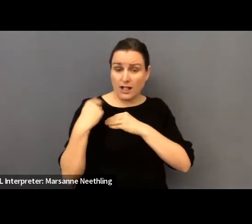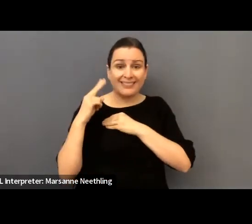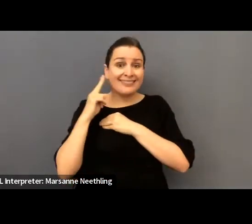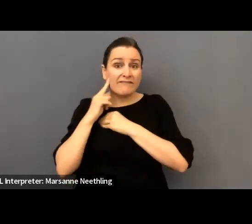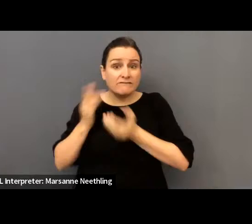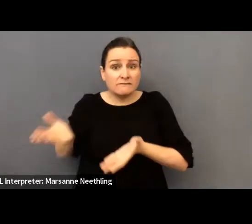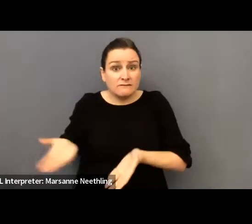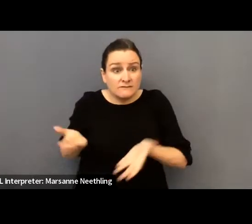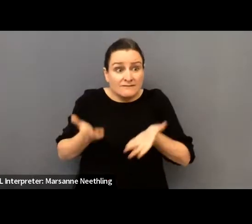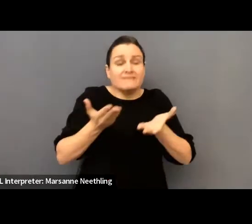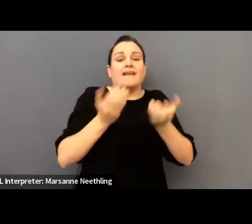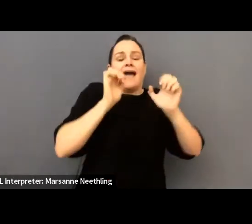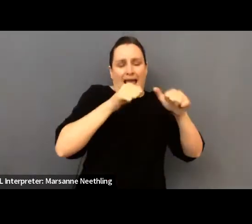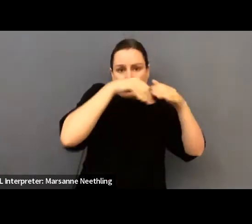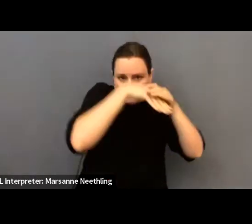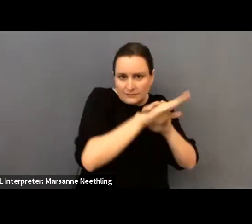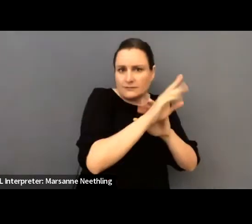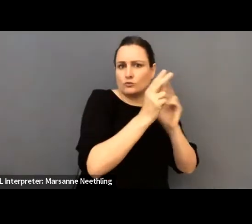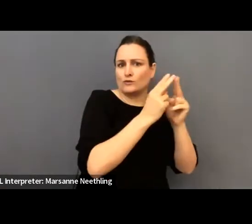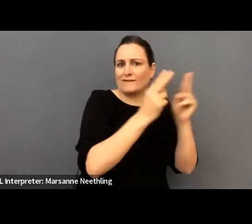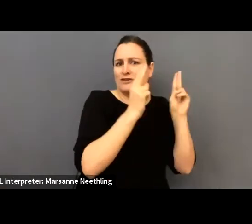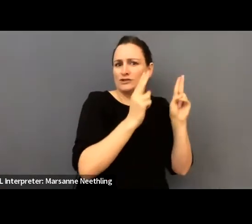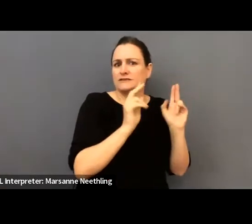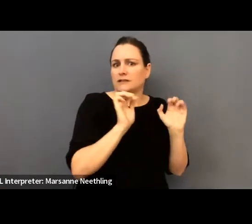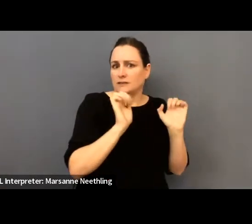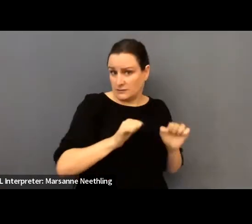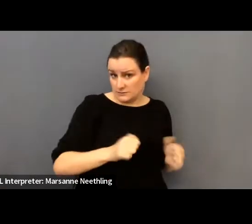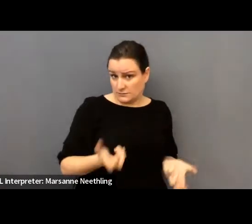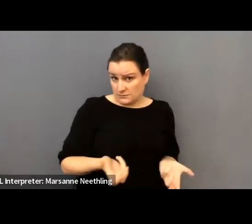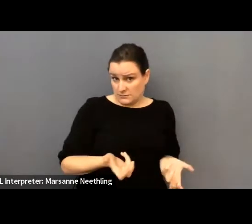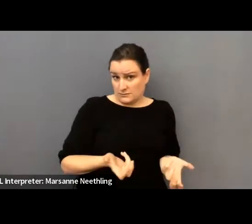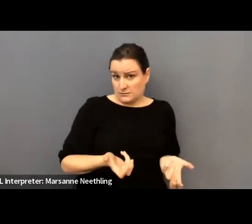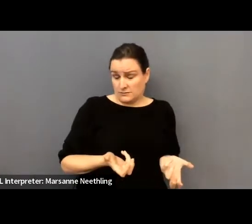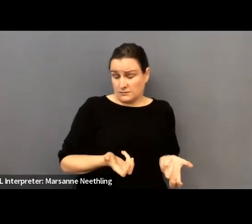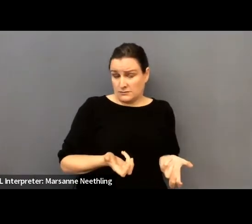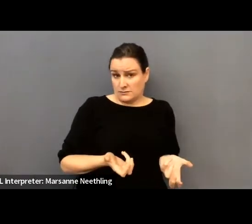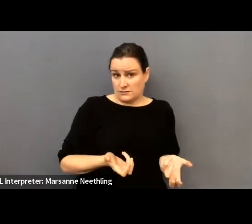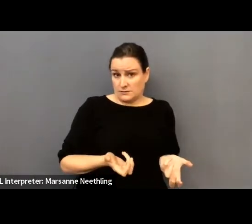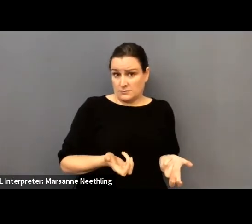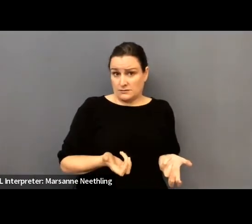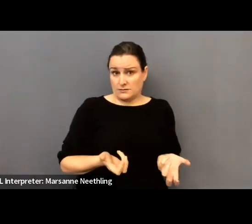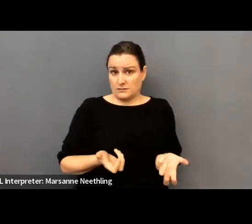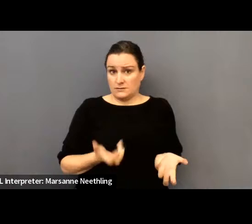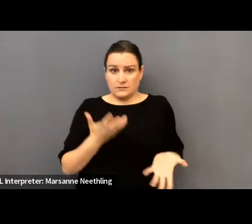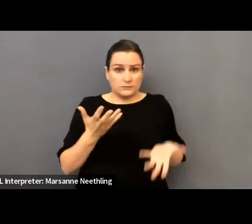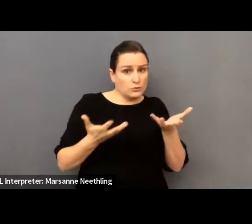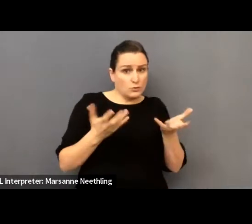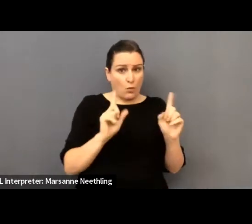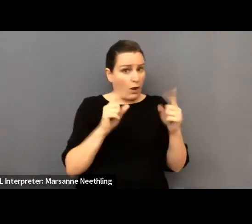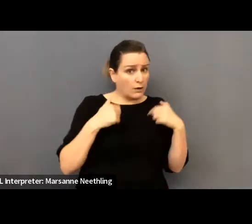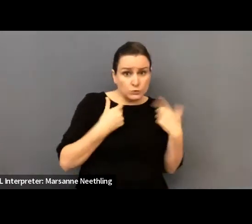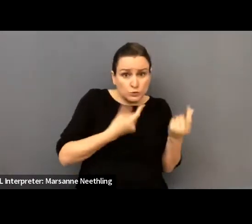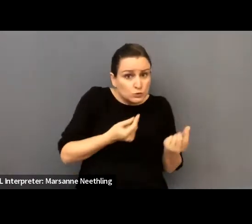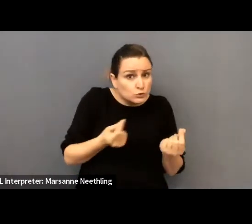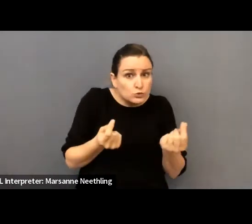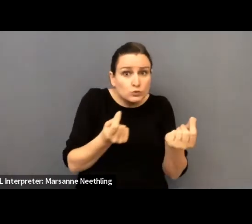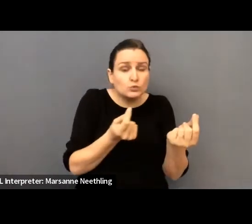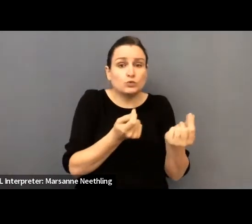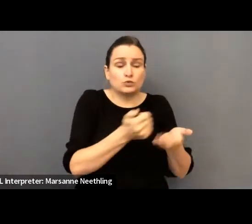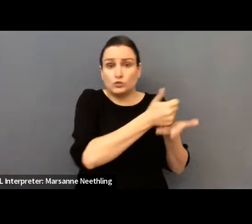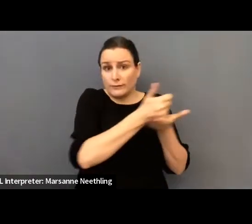make sure that deaf students are accommodated for that transitioning? What are we putting in place to allow